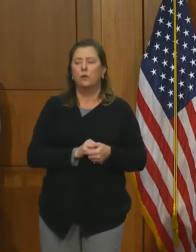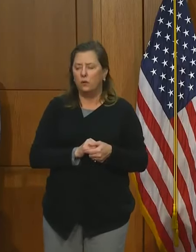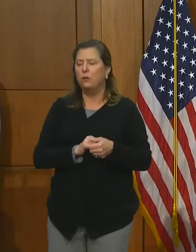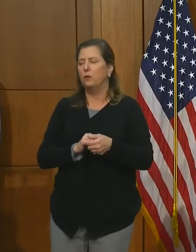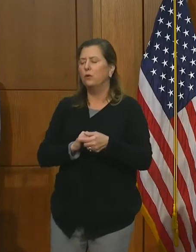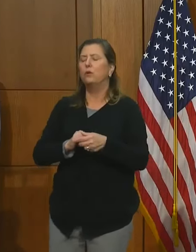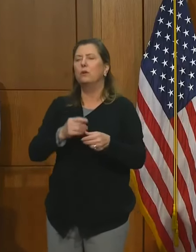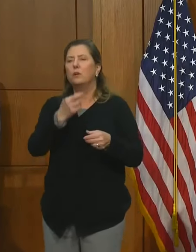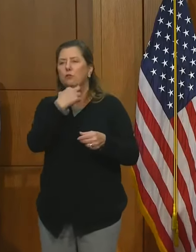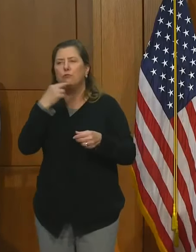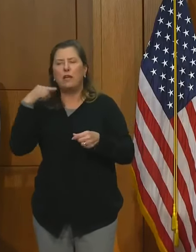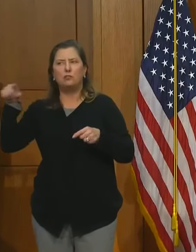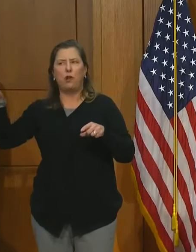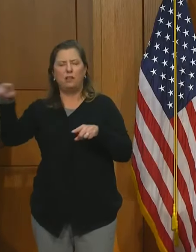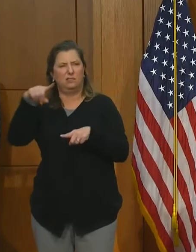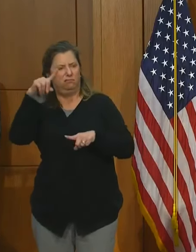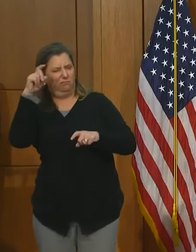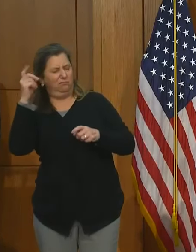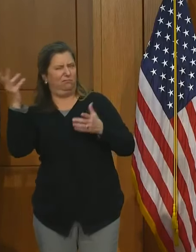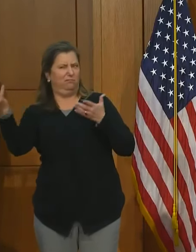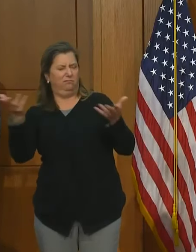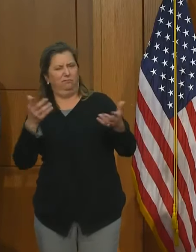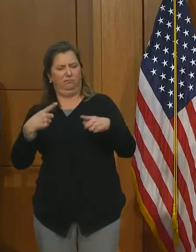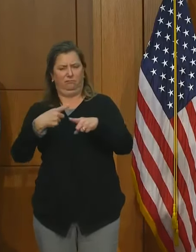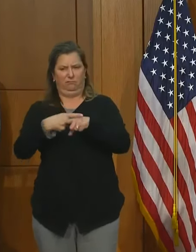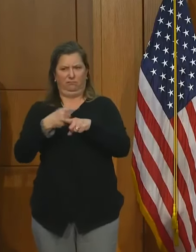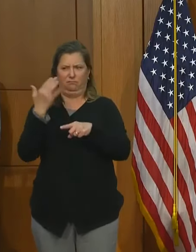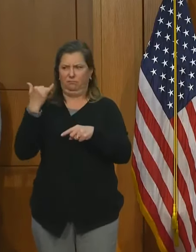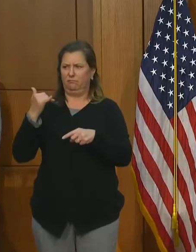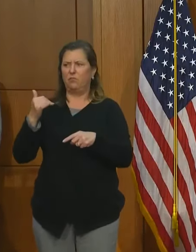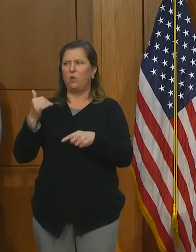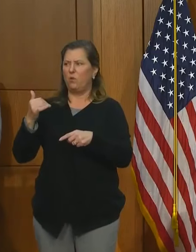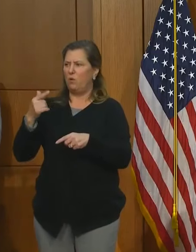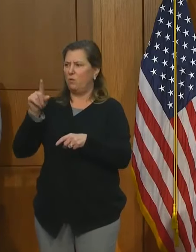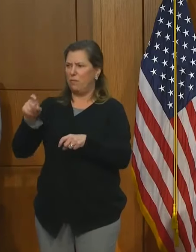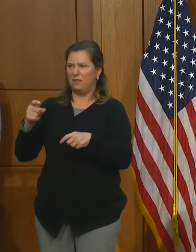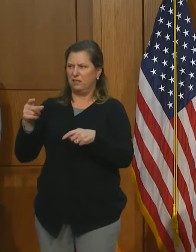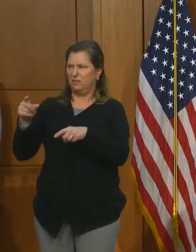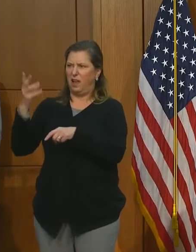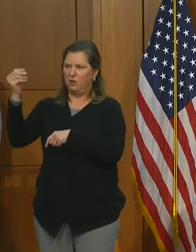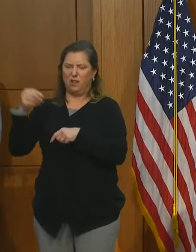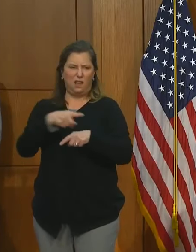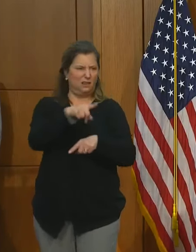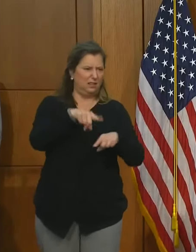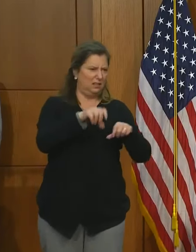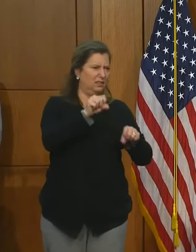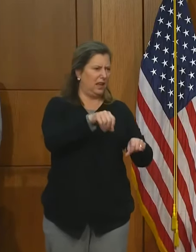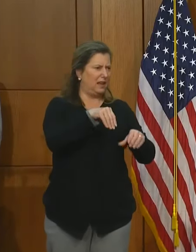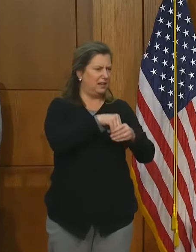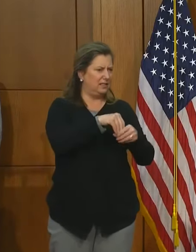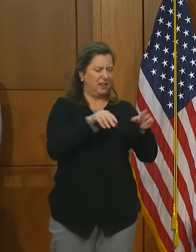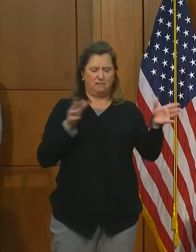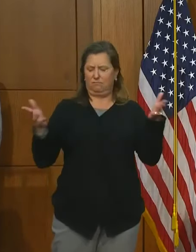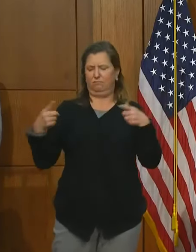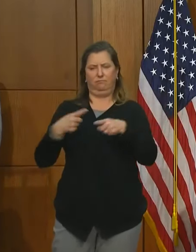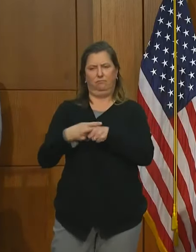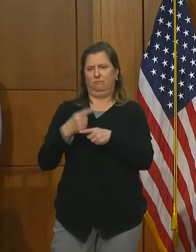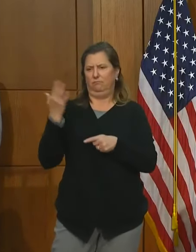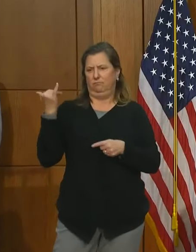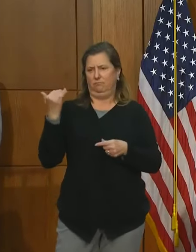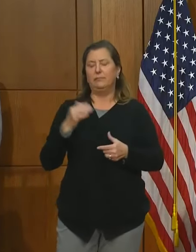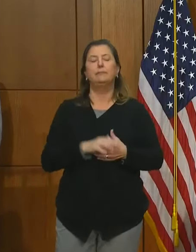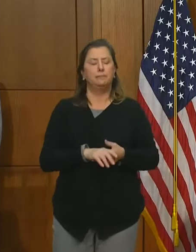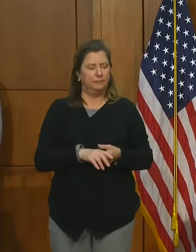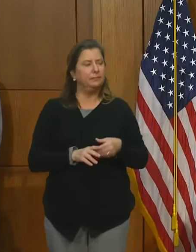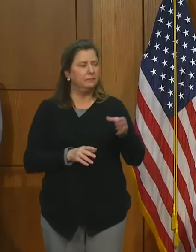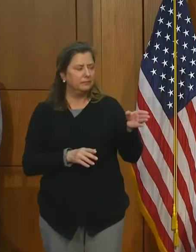and organizations representing that are perplexed, say that the guidelines are contradictory. Can you respond? Yeah, the question is,